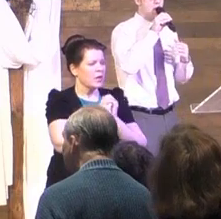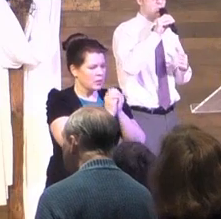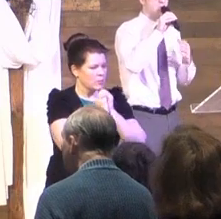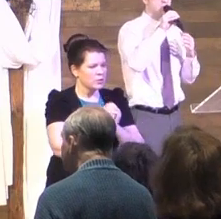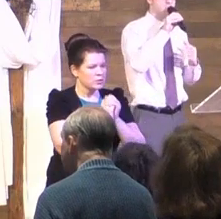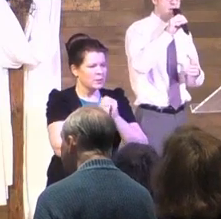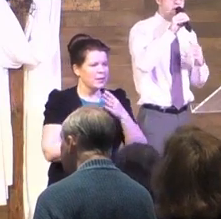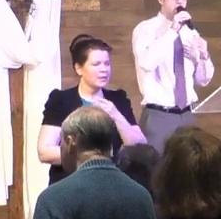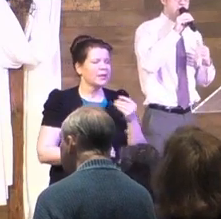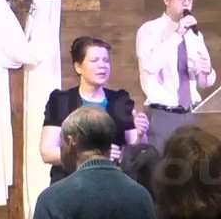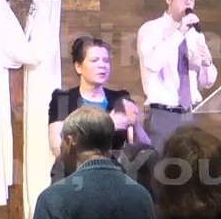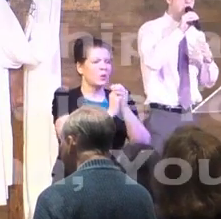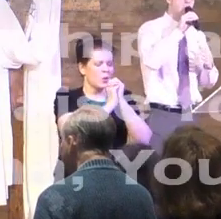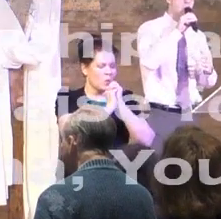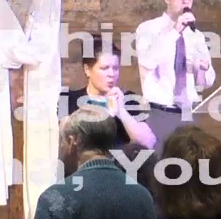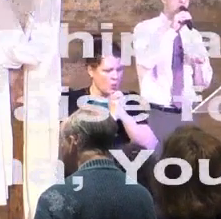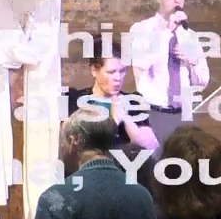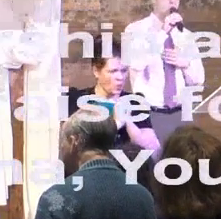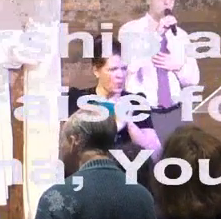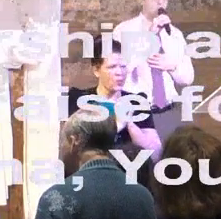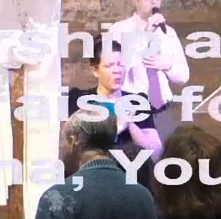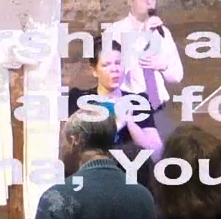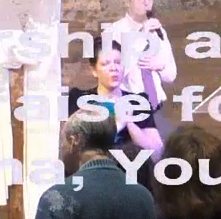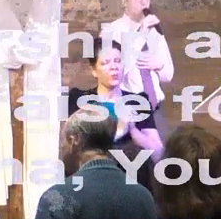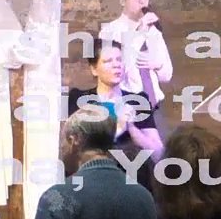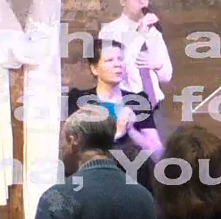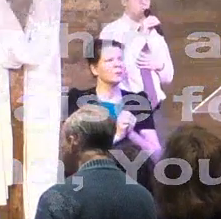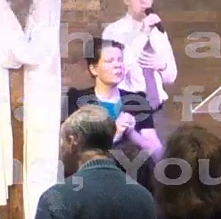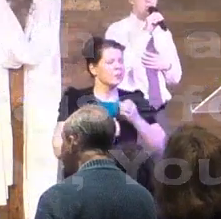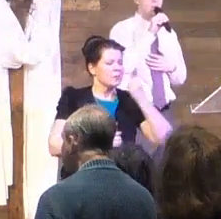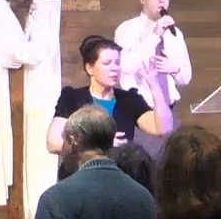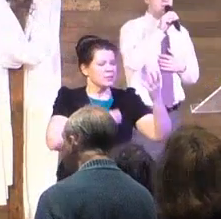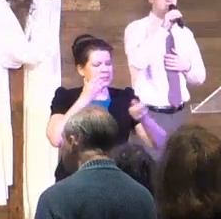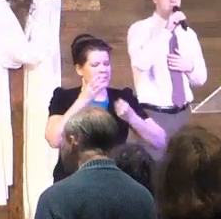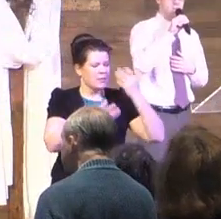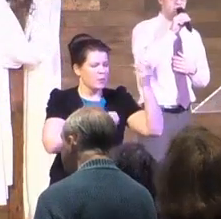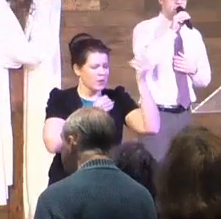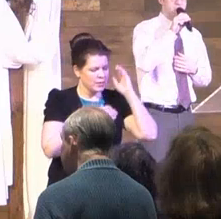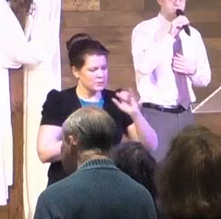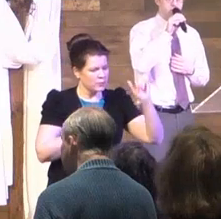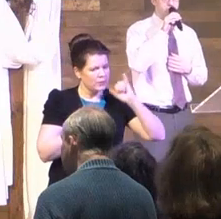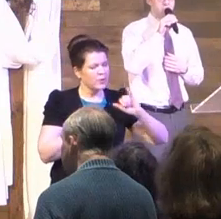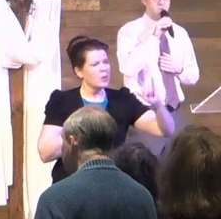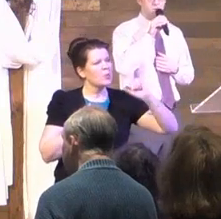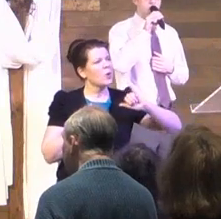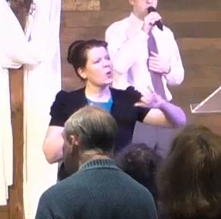high. I worship and adore. I worship and adore. Sing praise